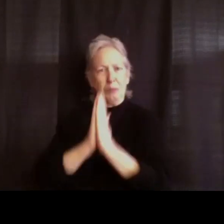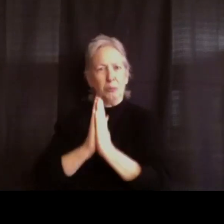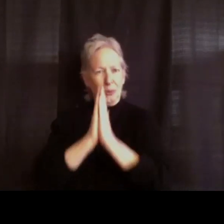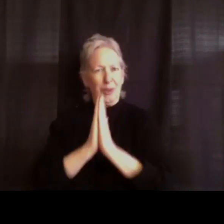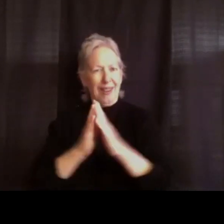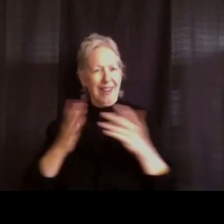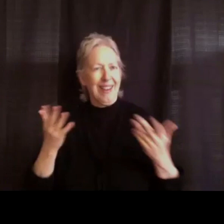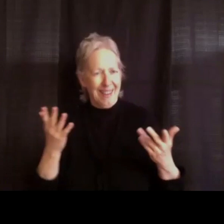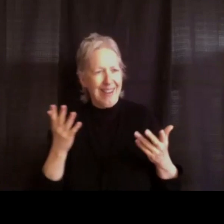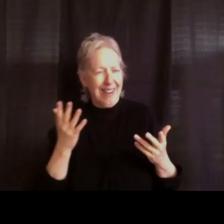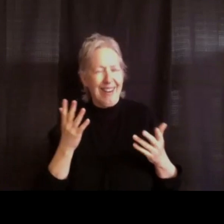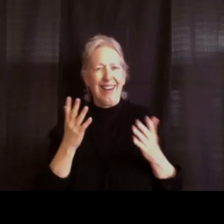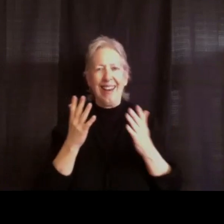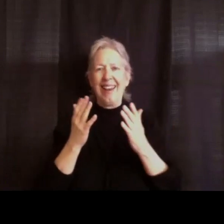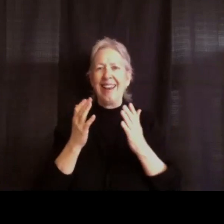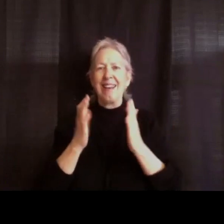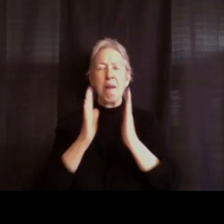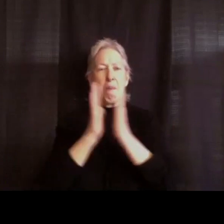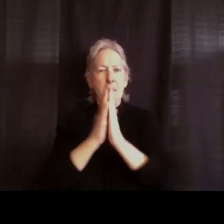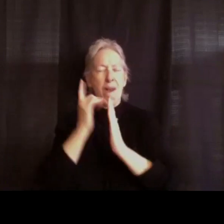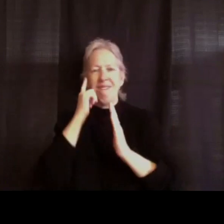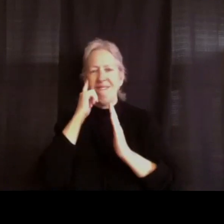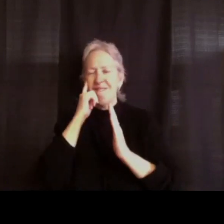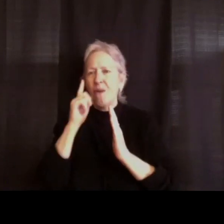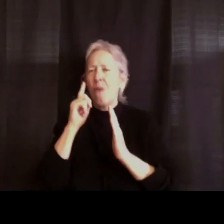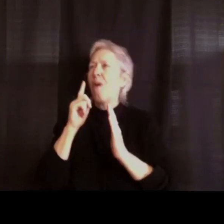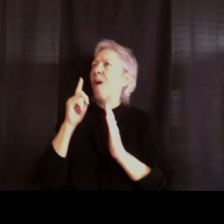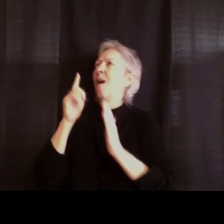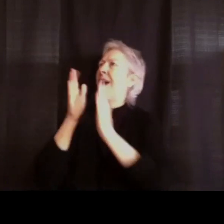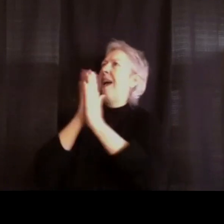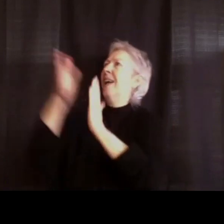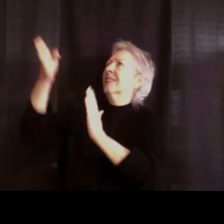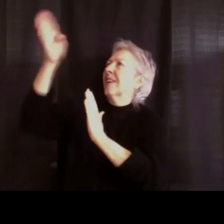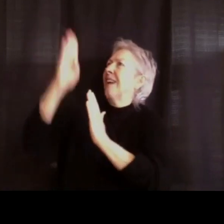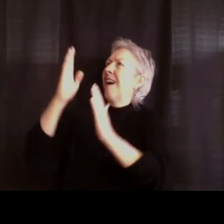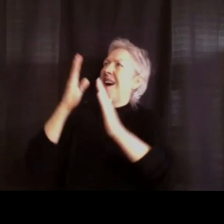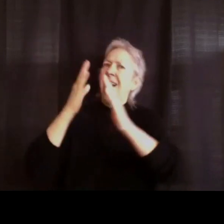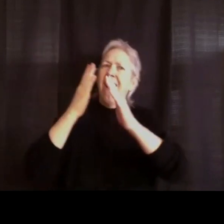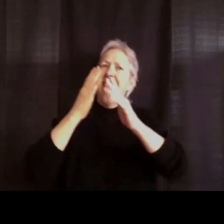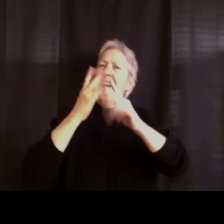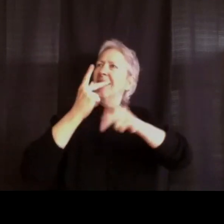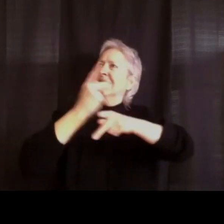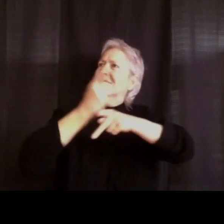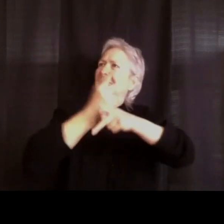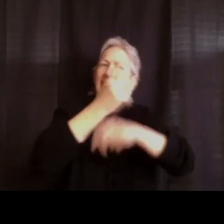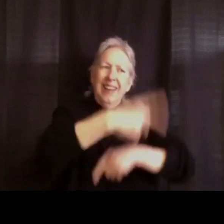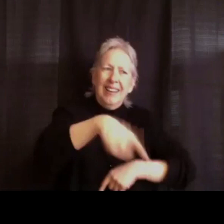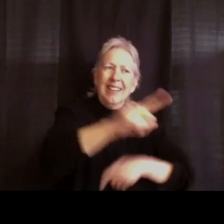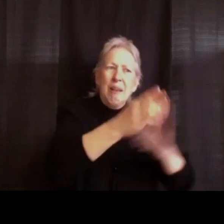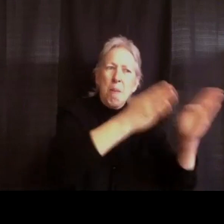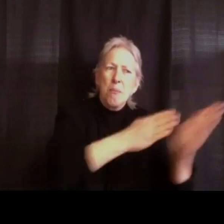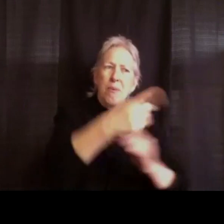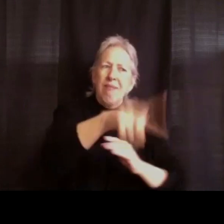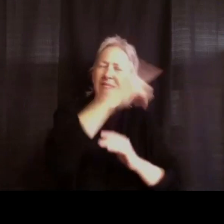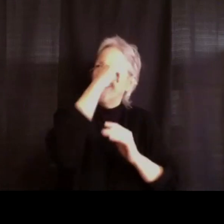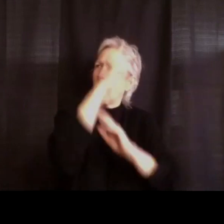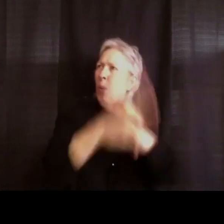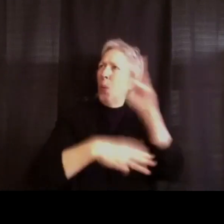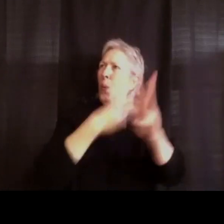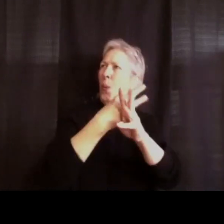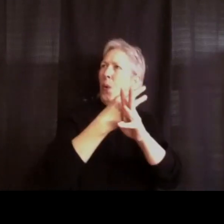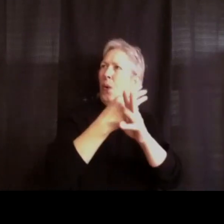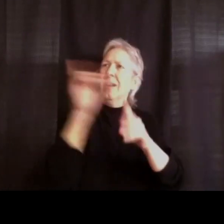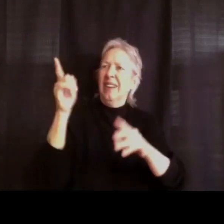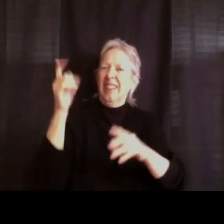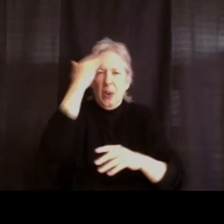Jesus, who's praying that God would prepare them for this world about to turn.